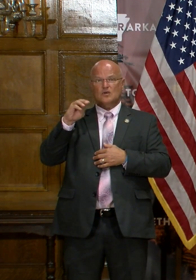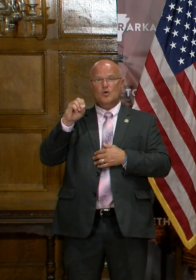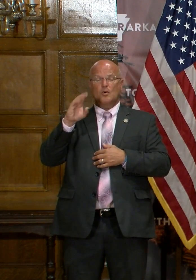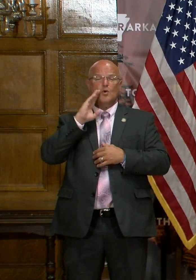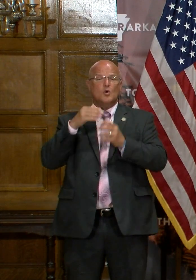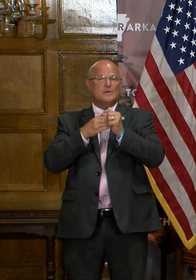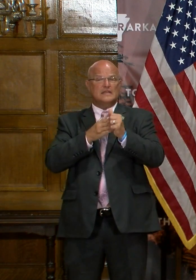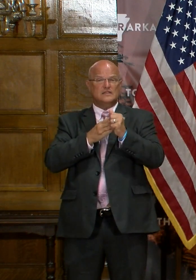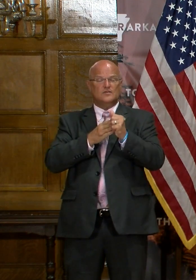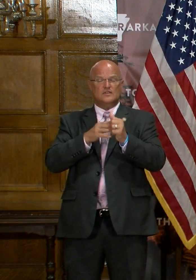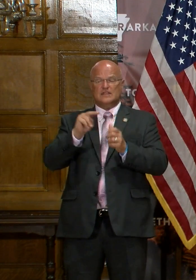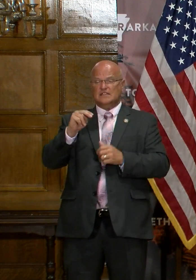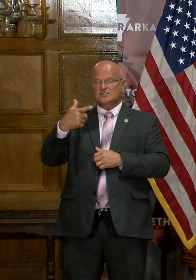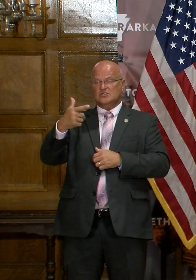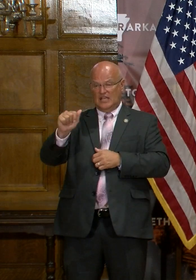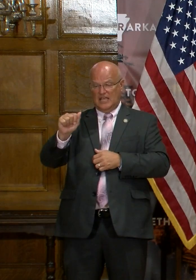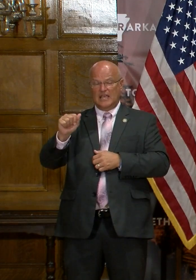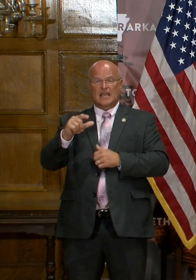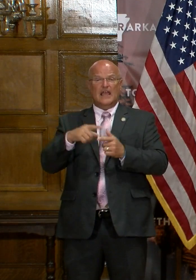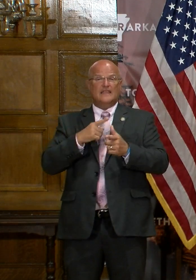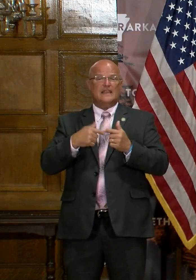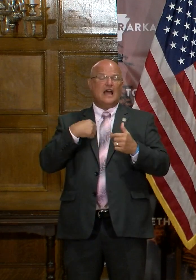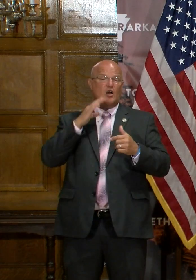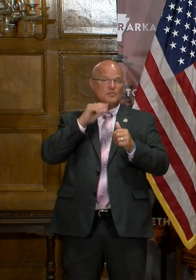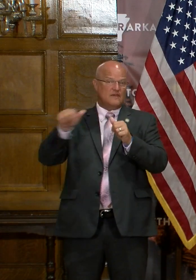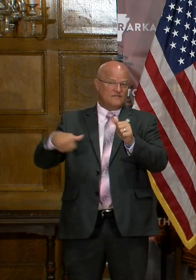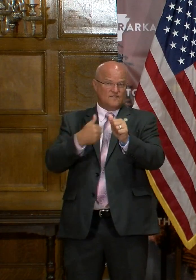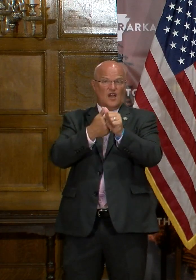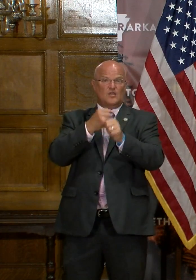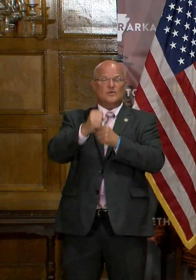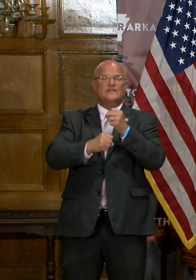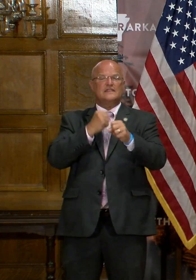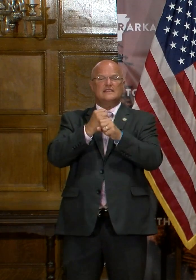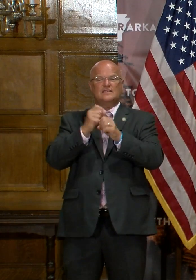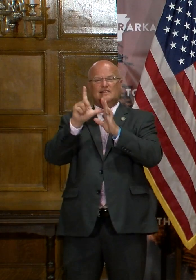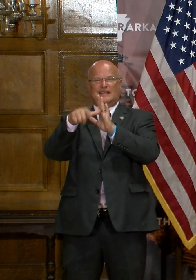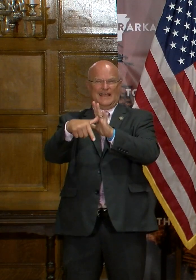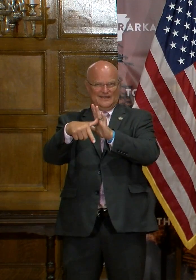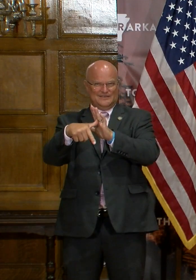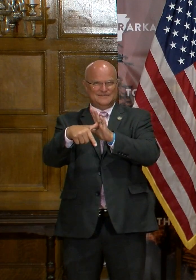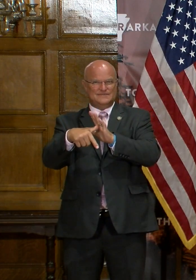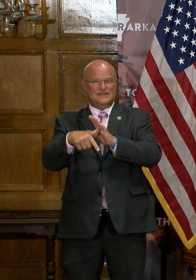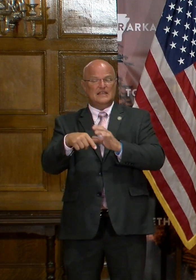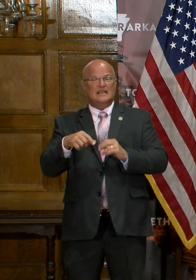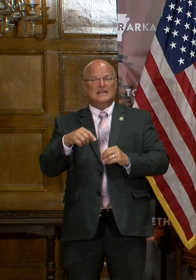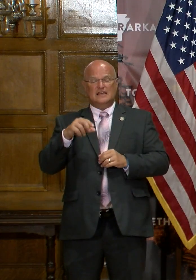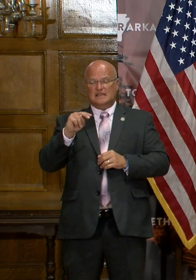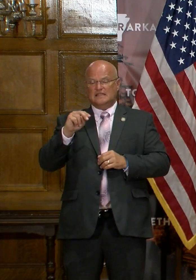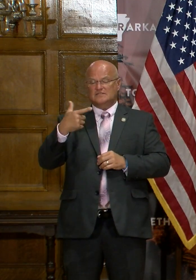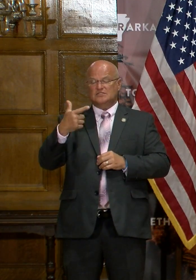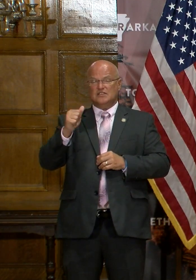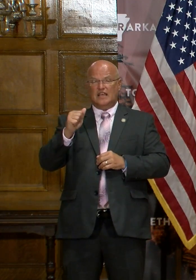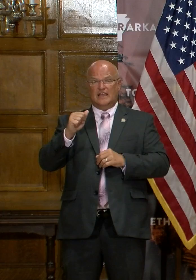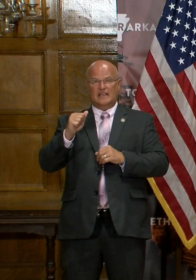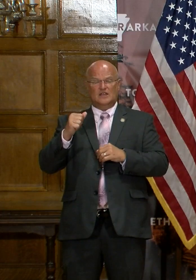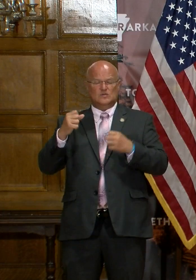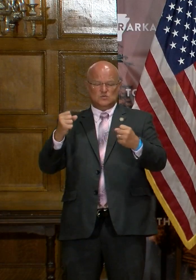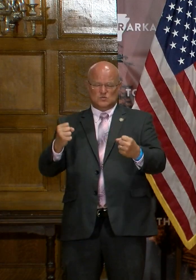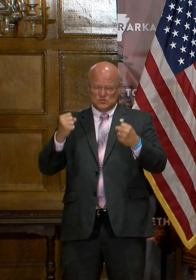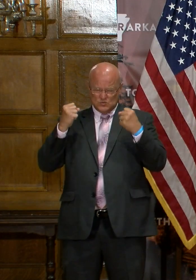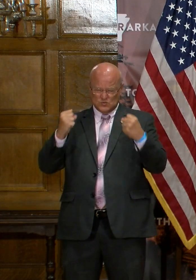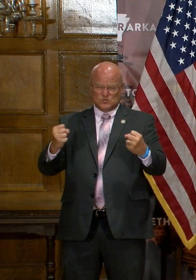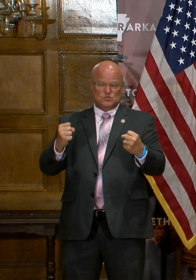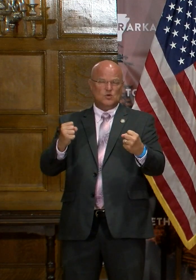leading the NGA, and then I will be following the year after that. The NGA has been a very